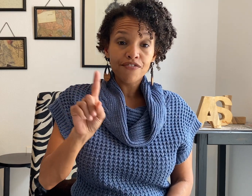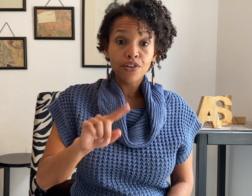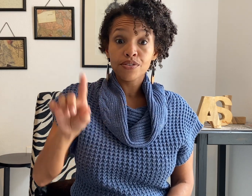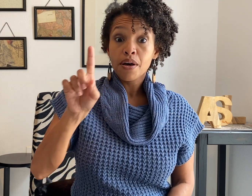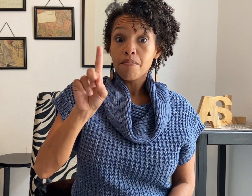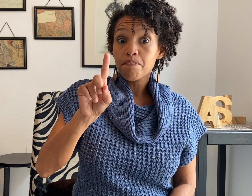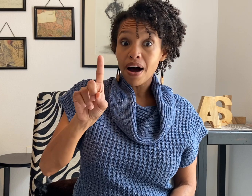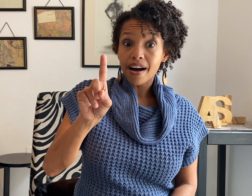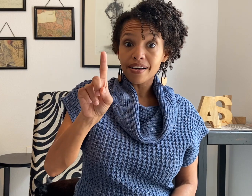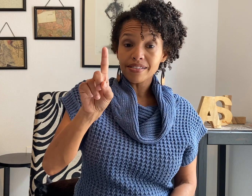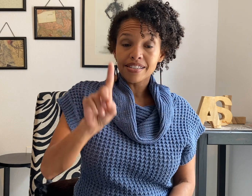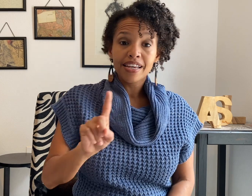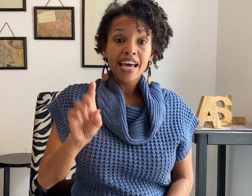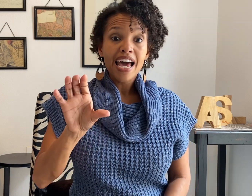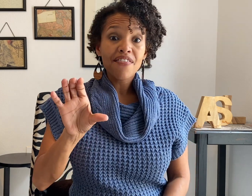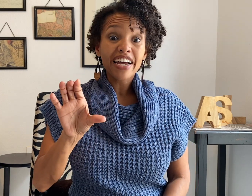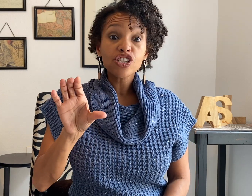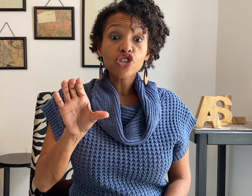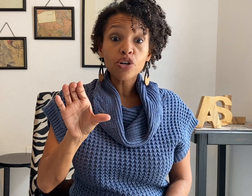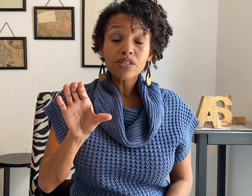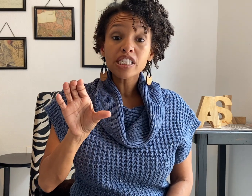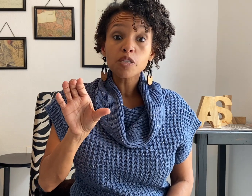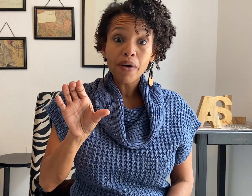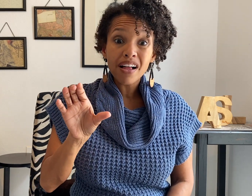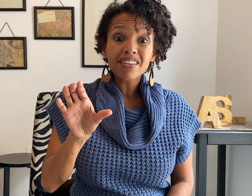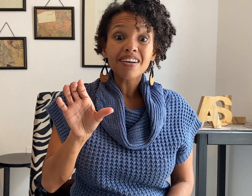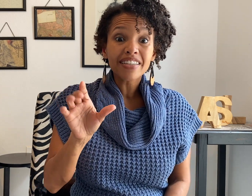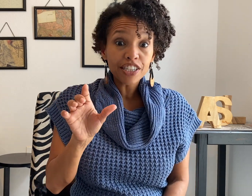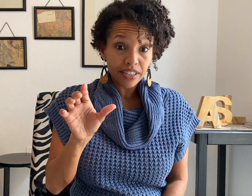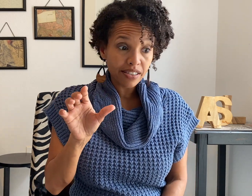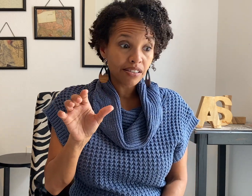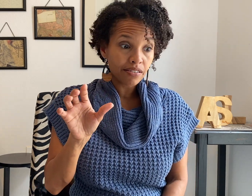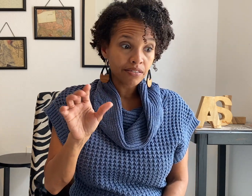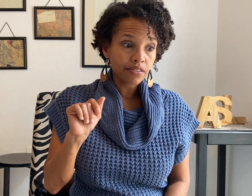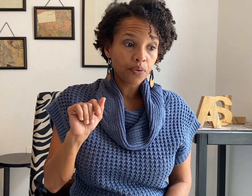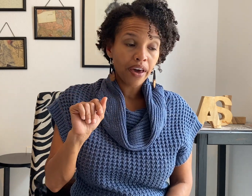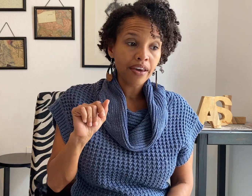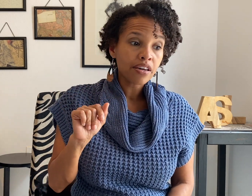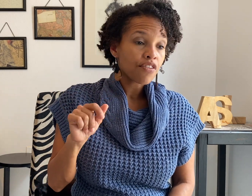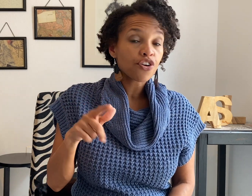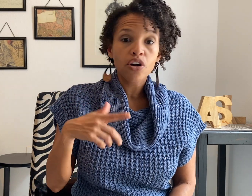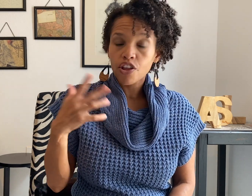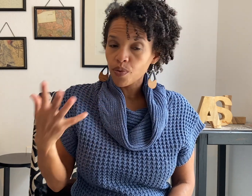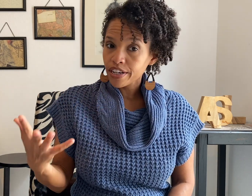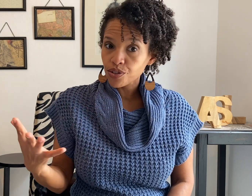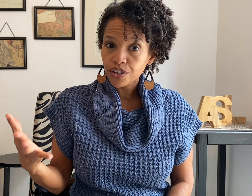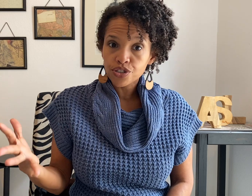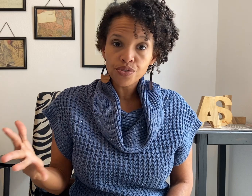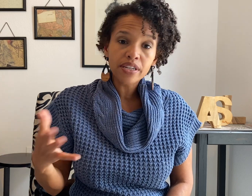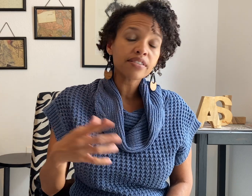first. And then I chose to spell clearance. Okay, there are other ways you could do this.